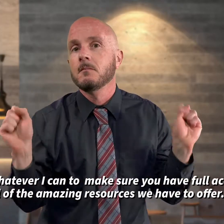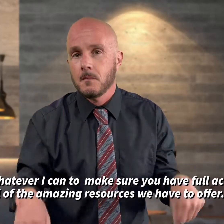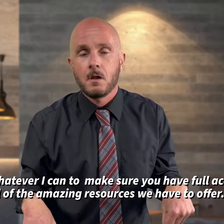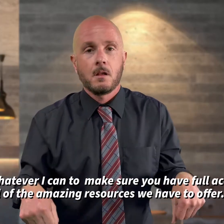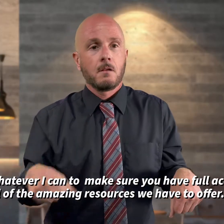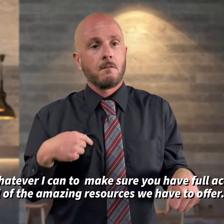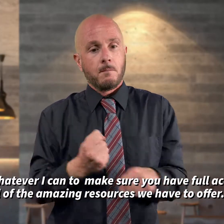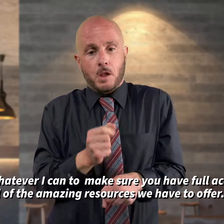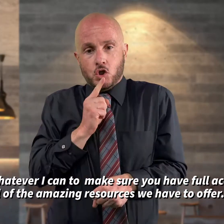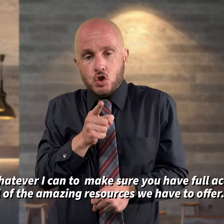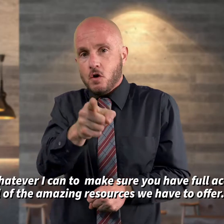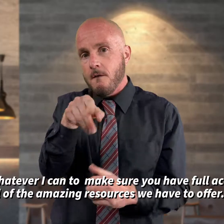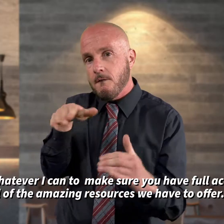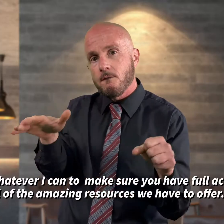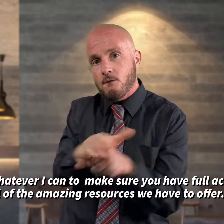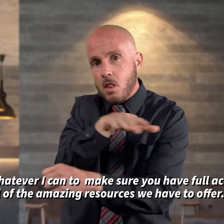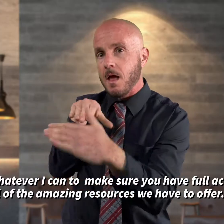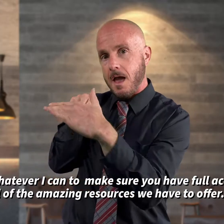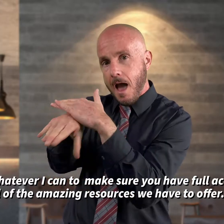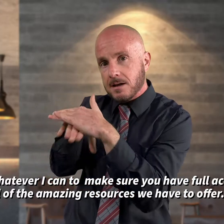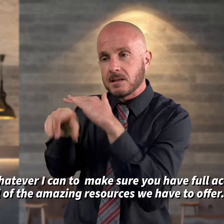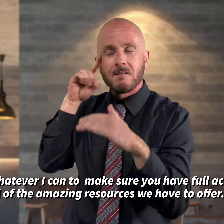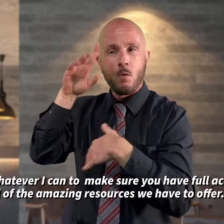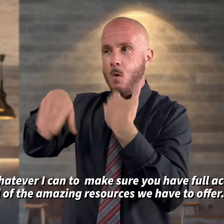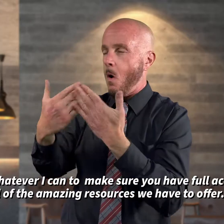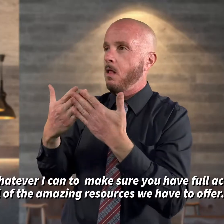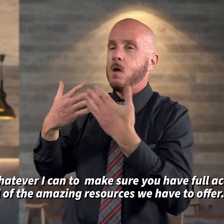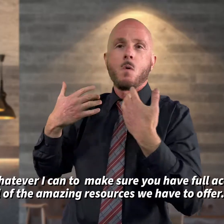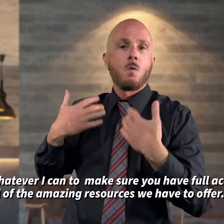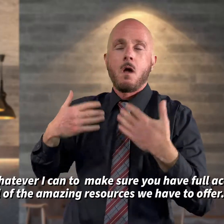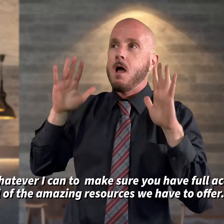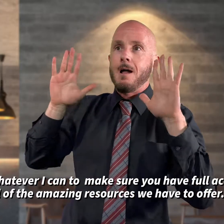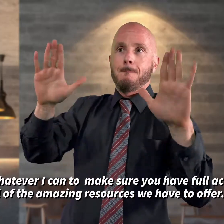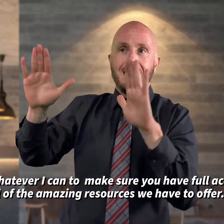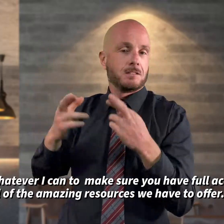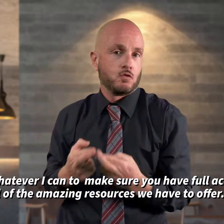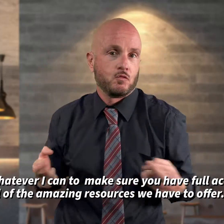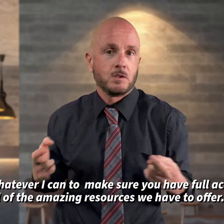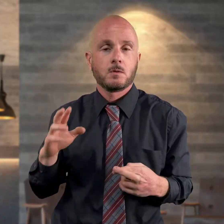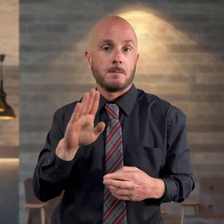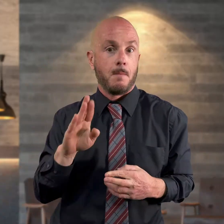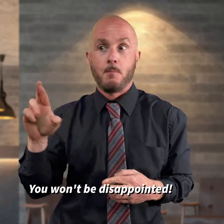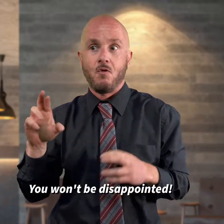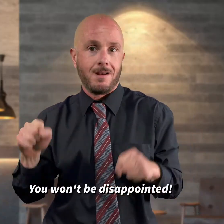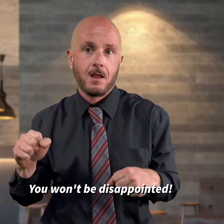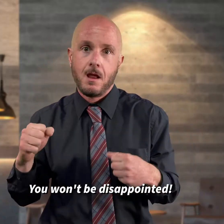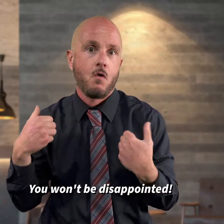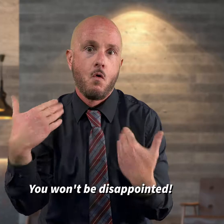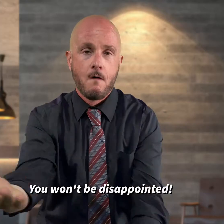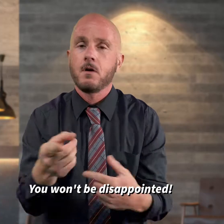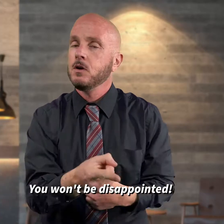make sure you have full access to all of the amazing resources we have to offer. You won't be